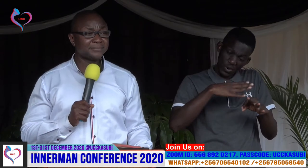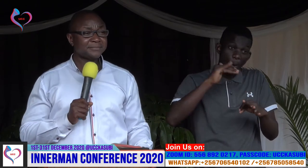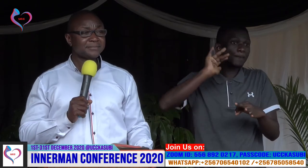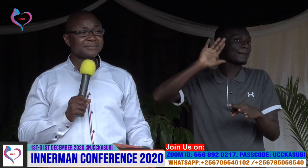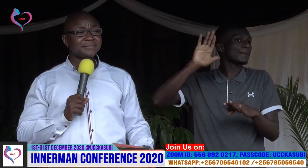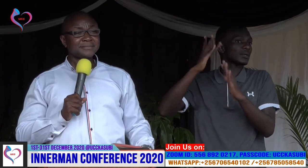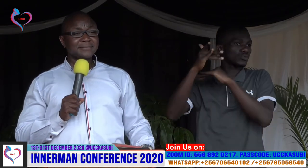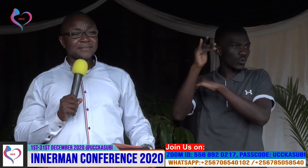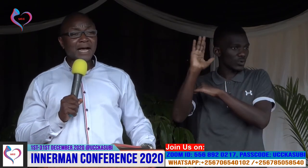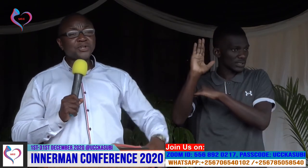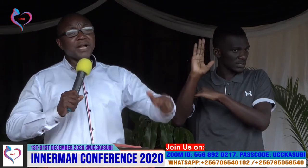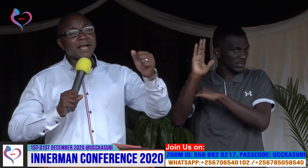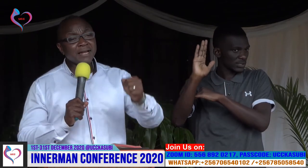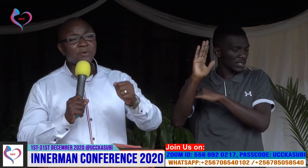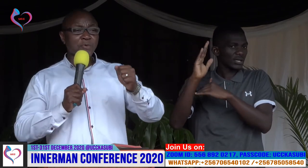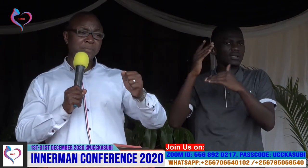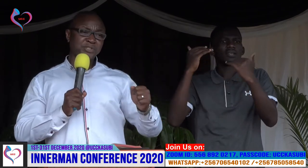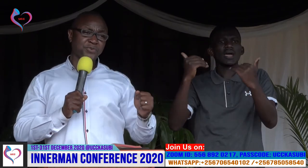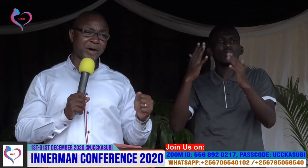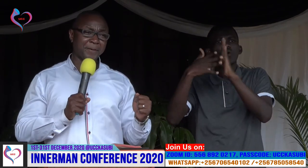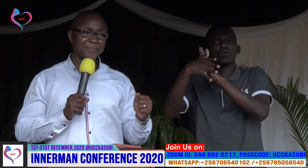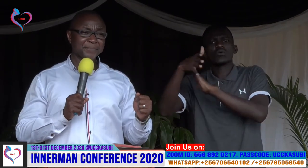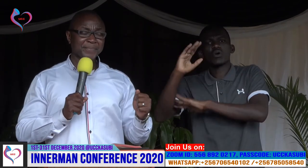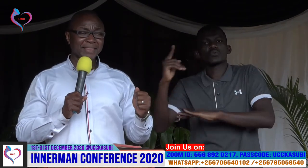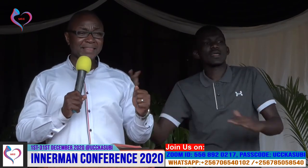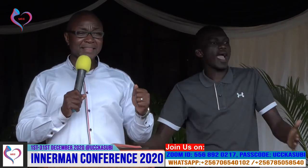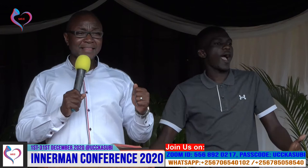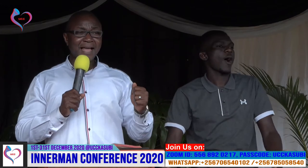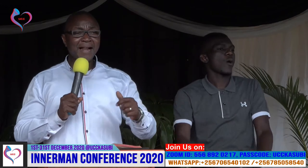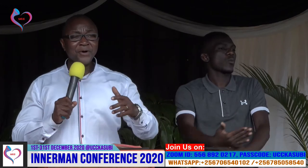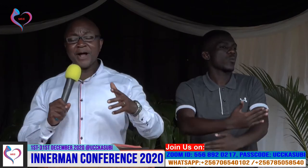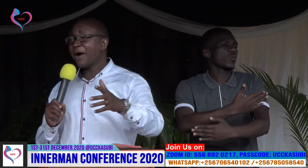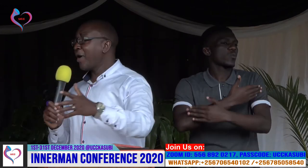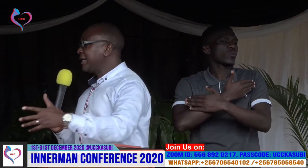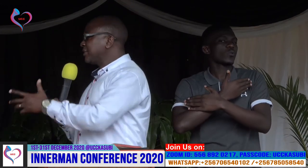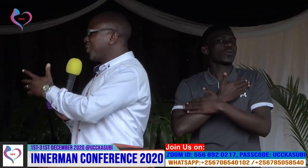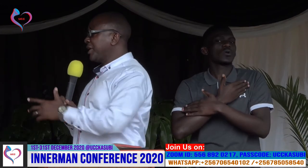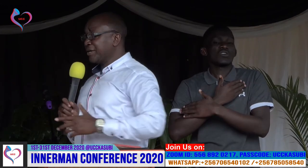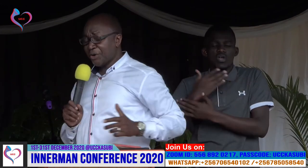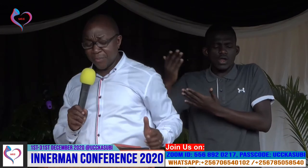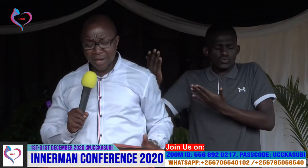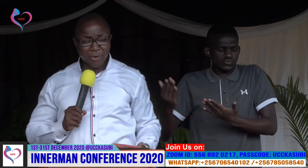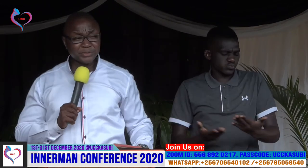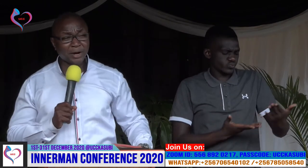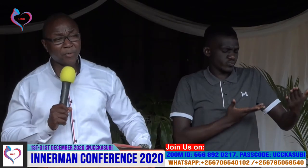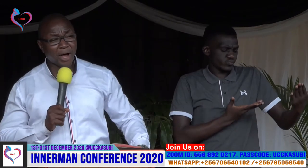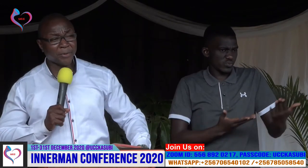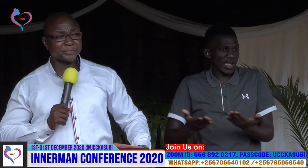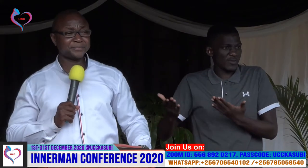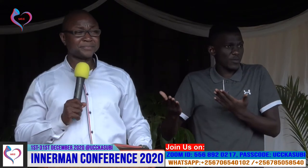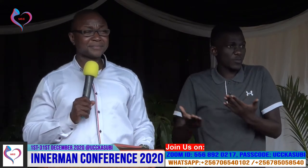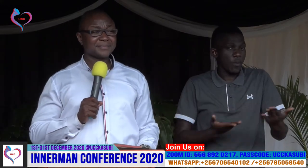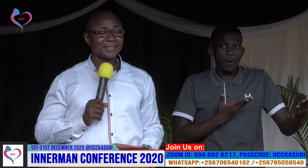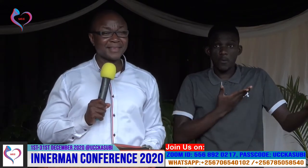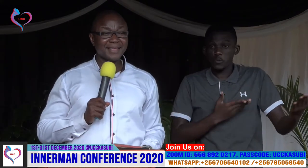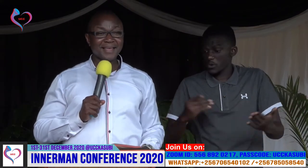the spirit goes back to God. Katonda agenda kugwa muchifuba. God is going to embrace you. Ali okakwanirizo yingira okola mu butagwa.